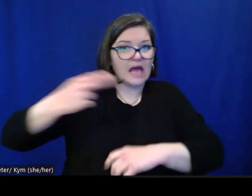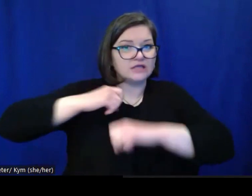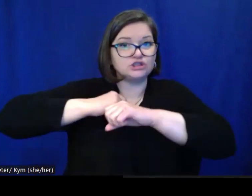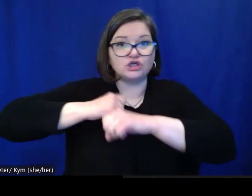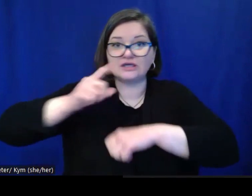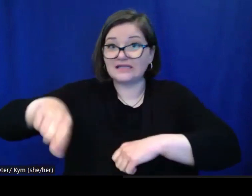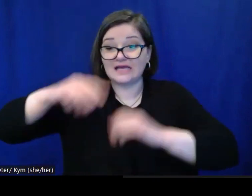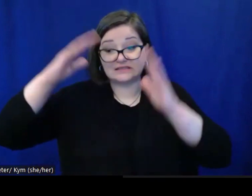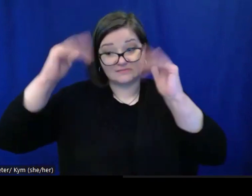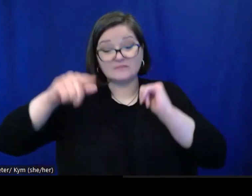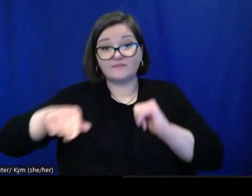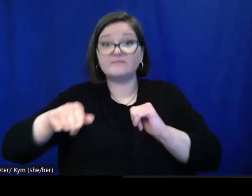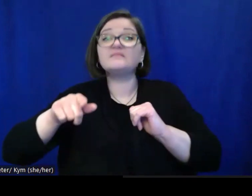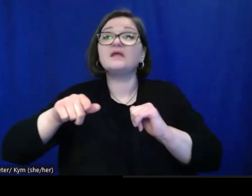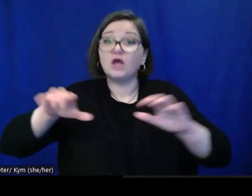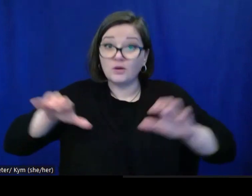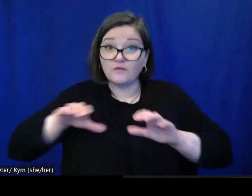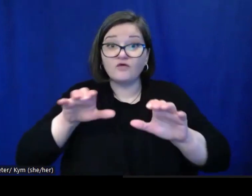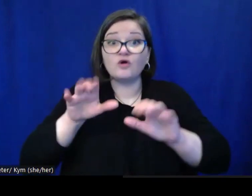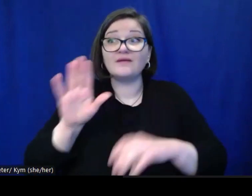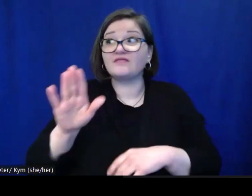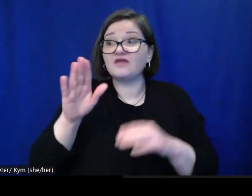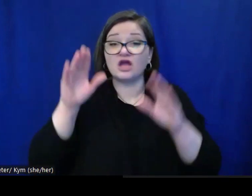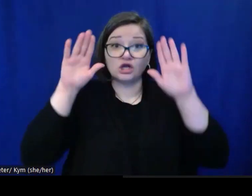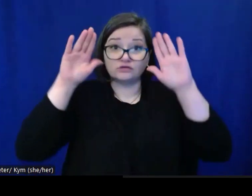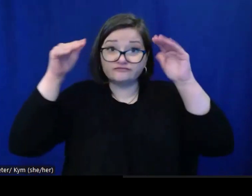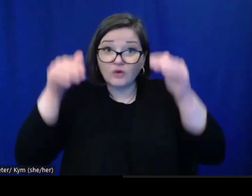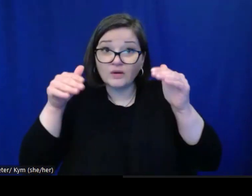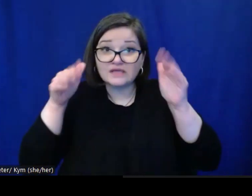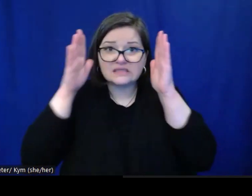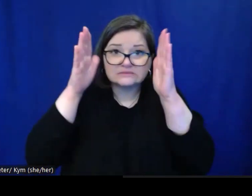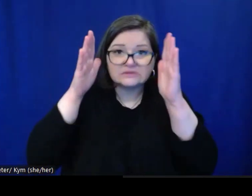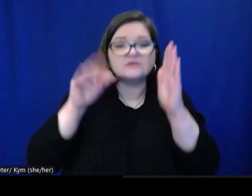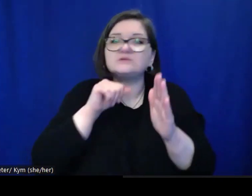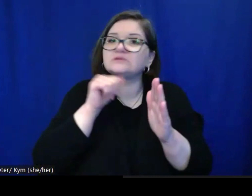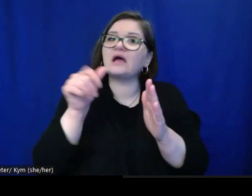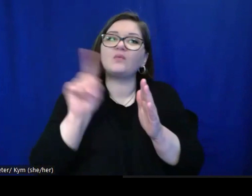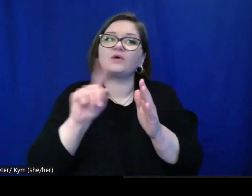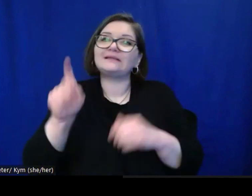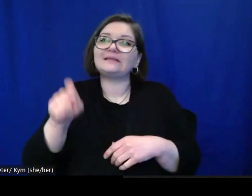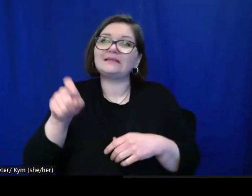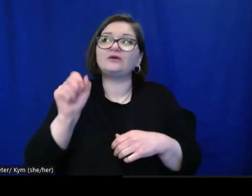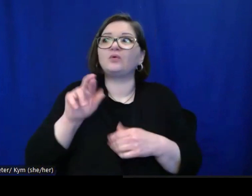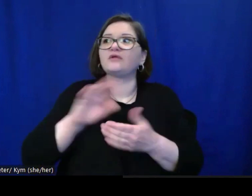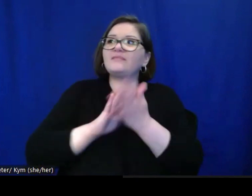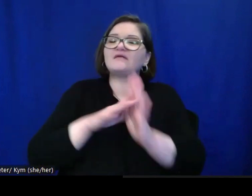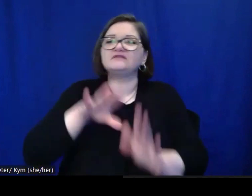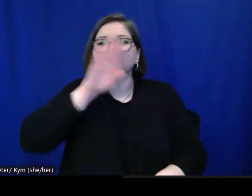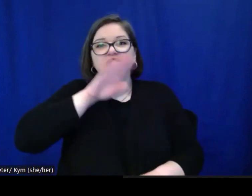perform and their concentration is just not where it's supposed to be, or they're getting frustrated with it.